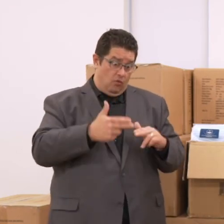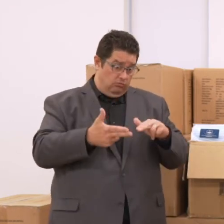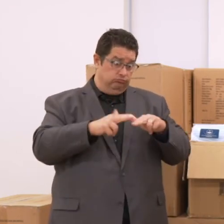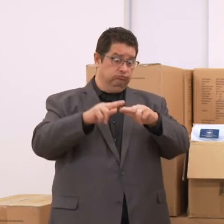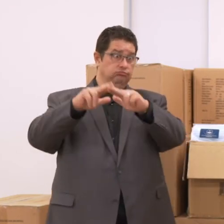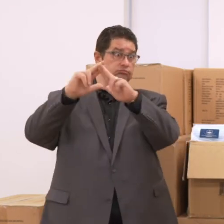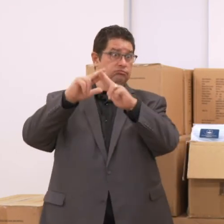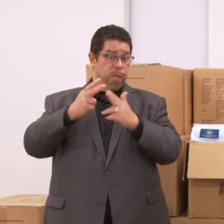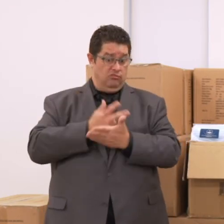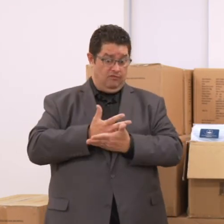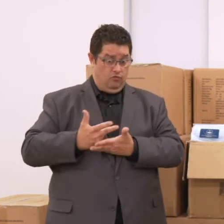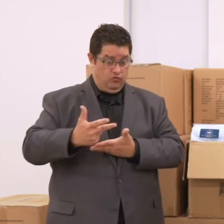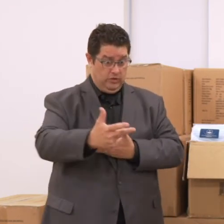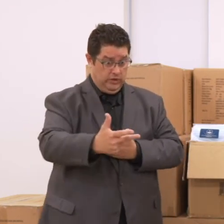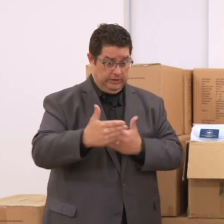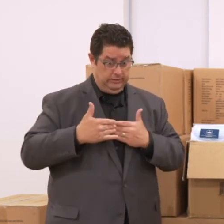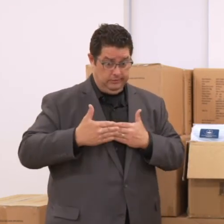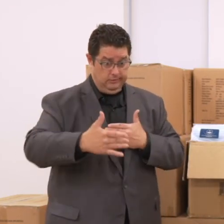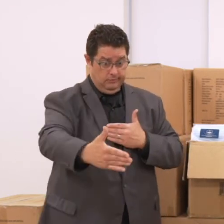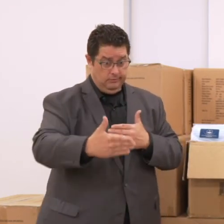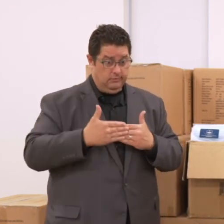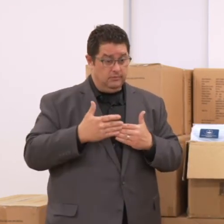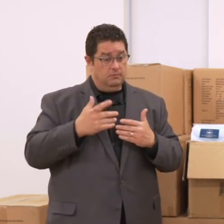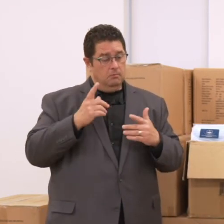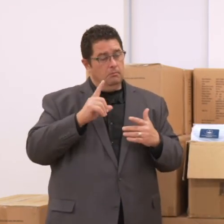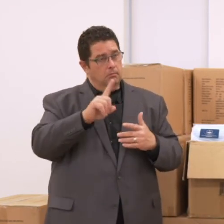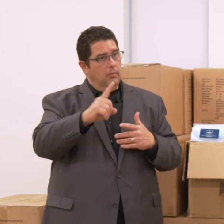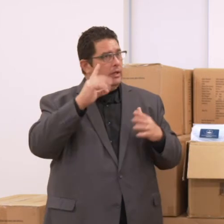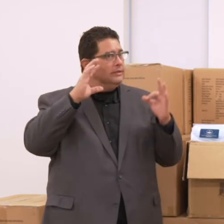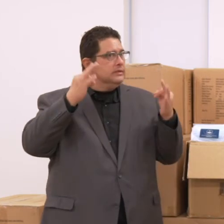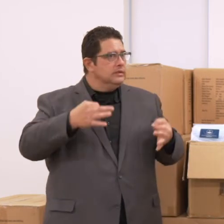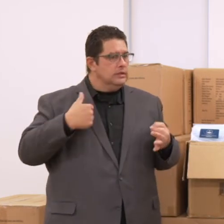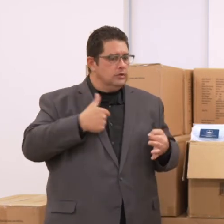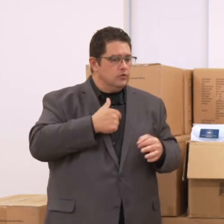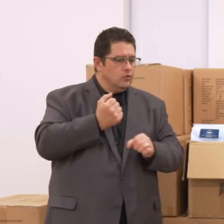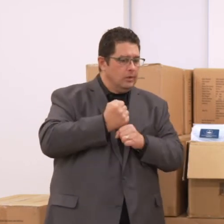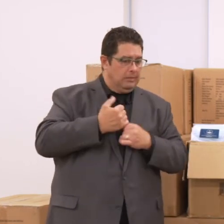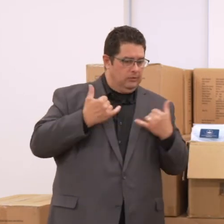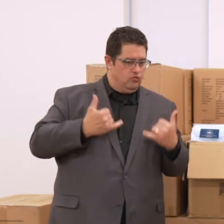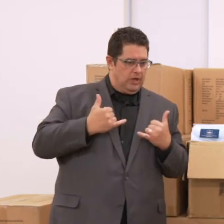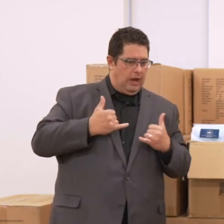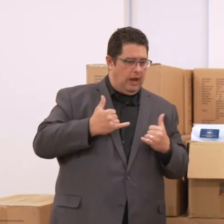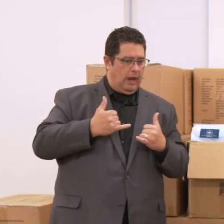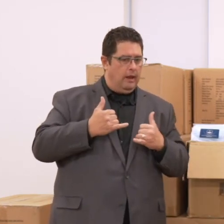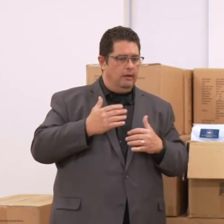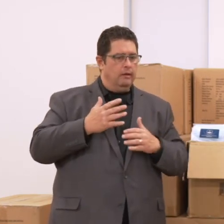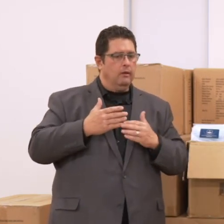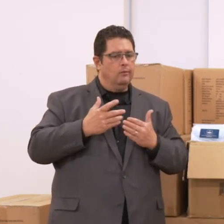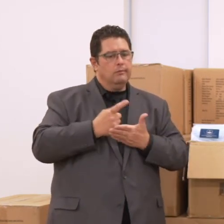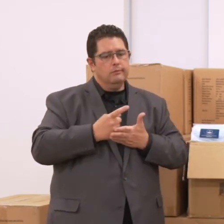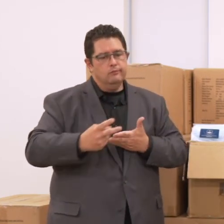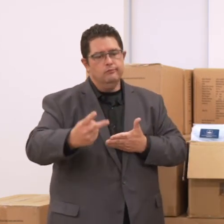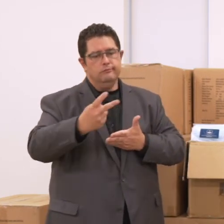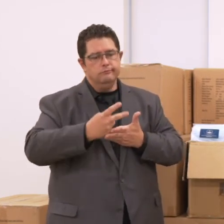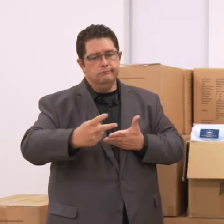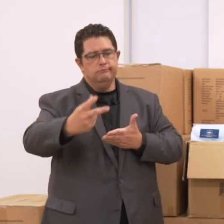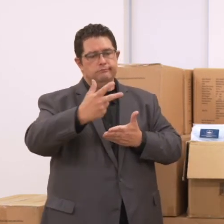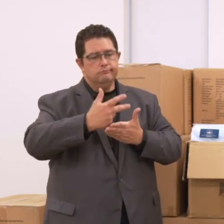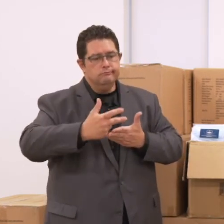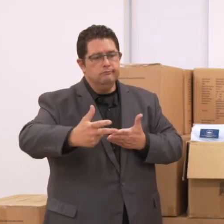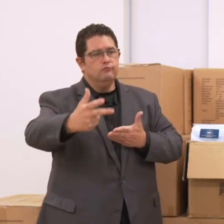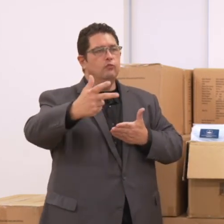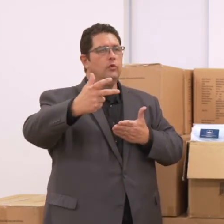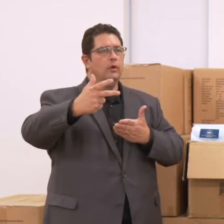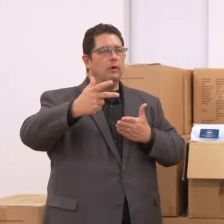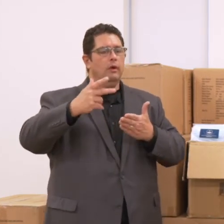and the decisions we're making today won't bend that curve. It takes at least one replication cycle of the virus